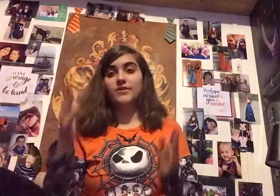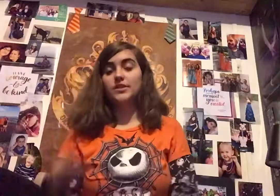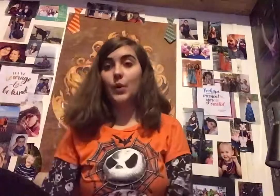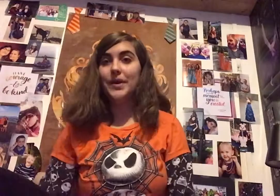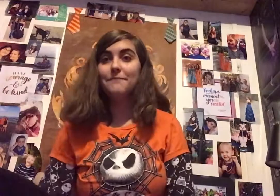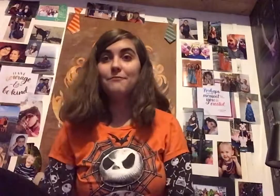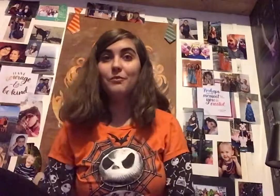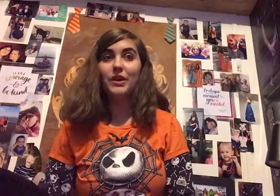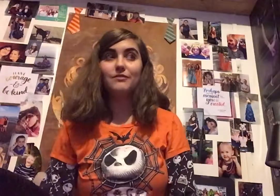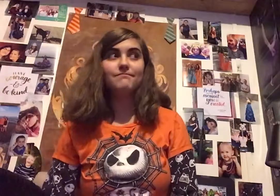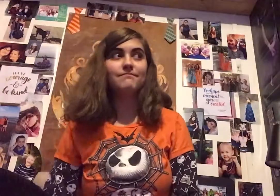Okay, well,